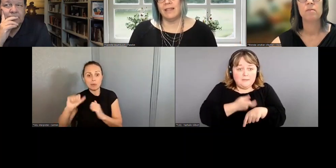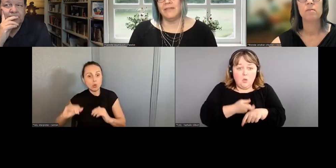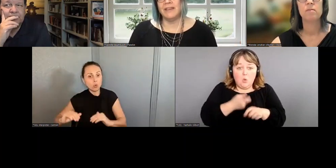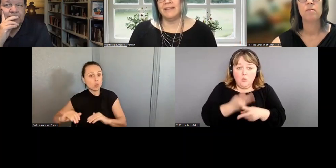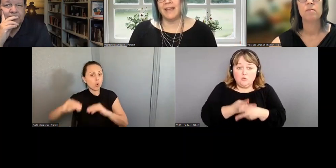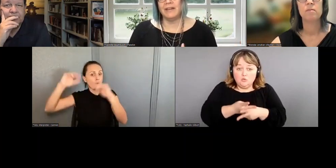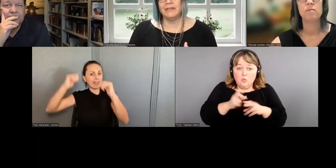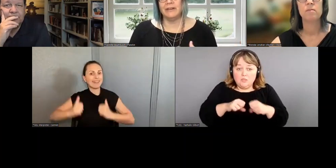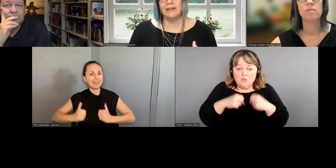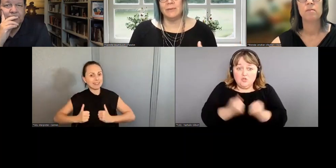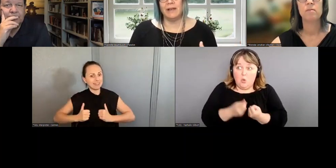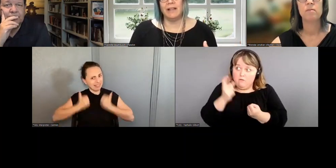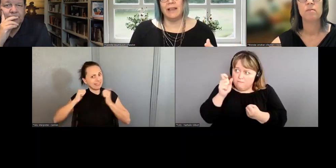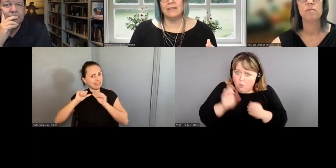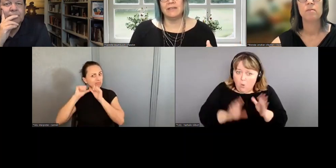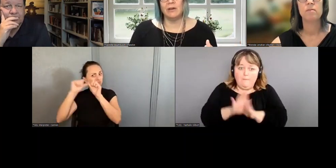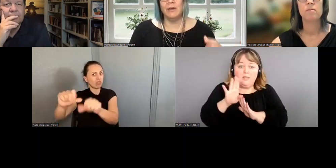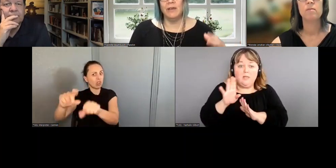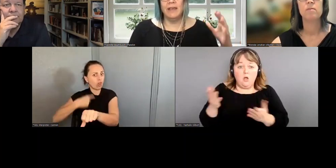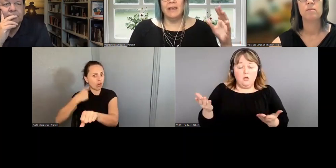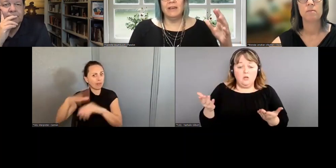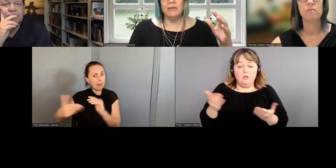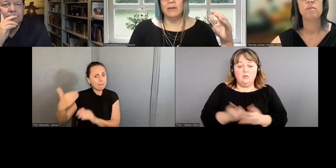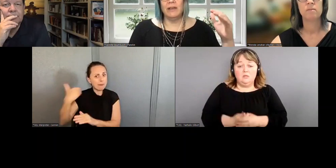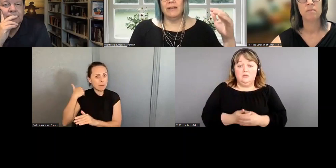and living into adulthood as well. And so,